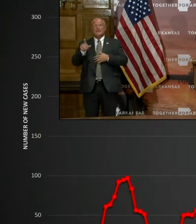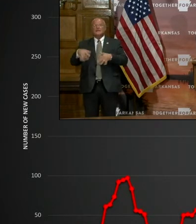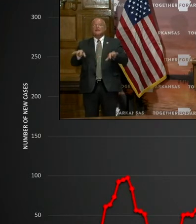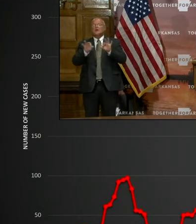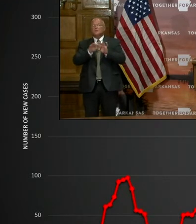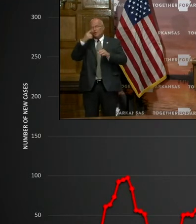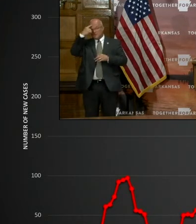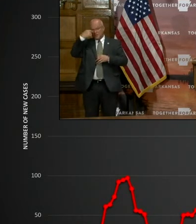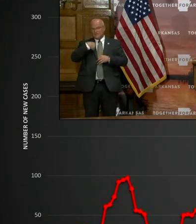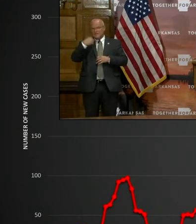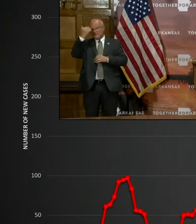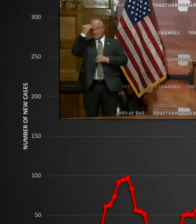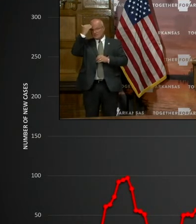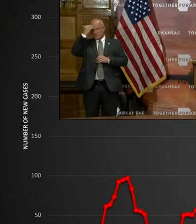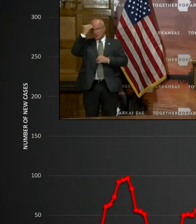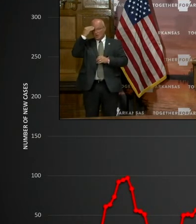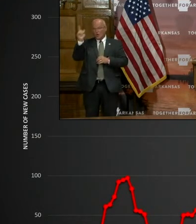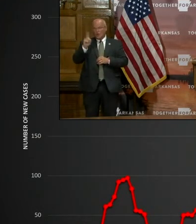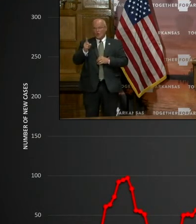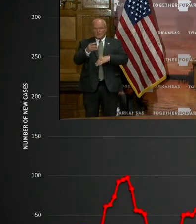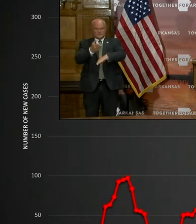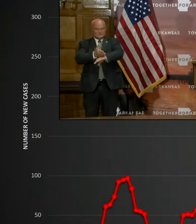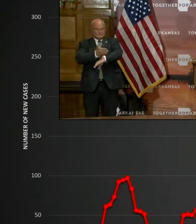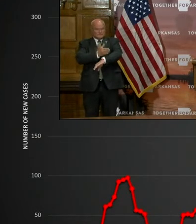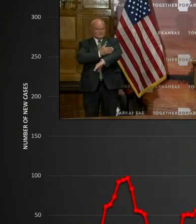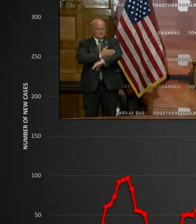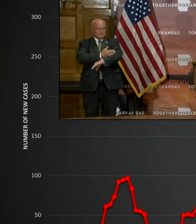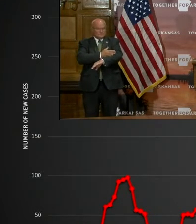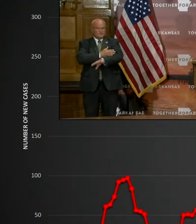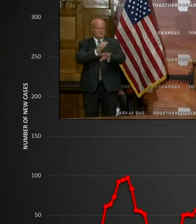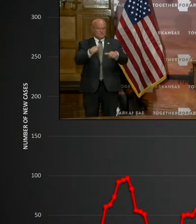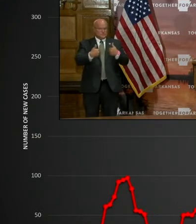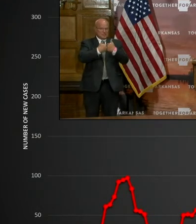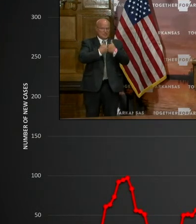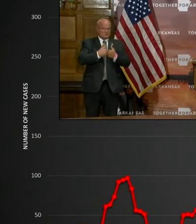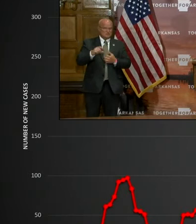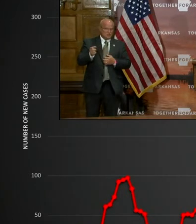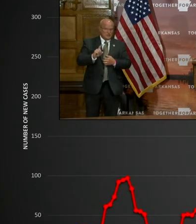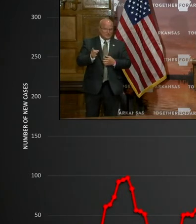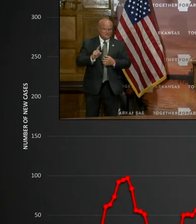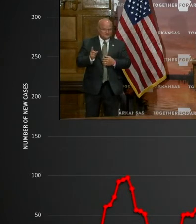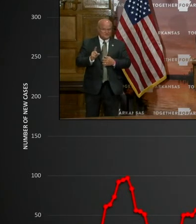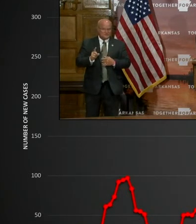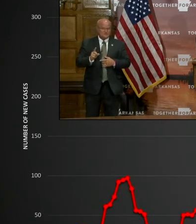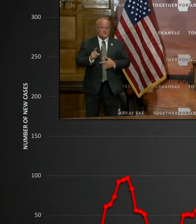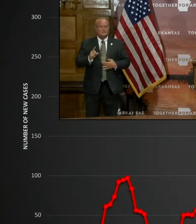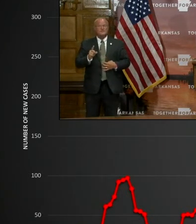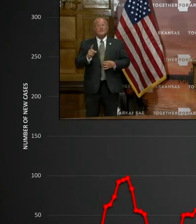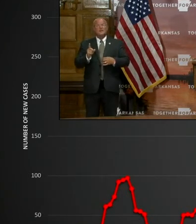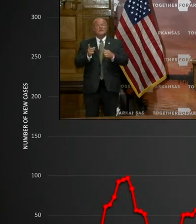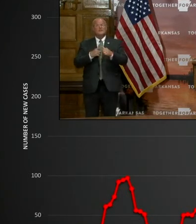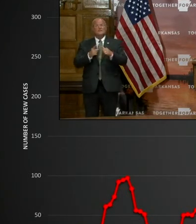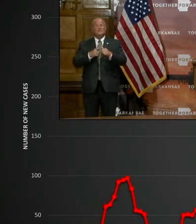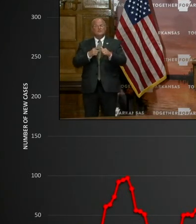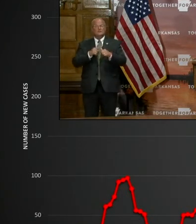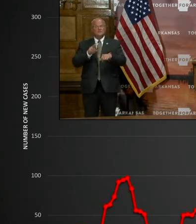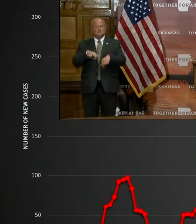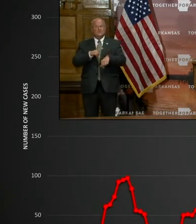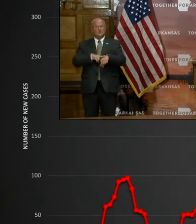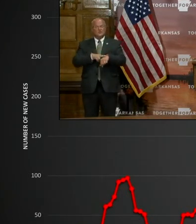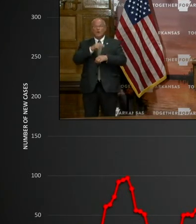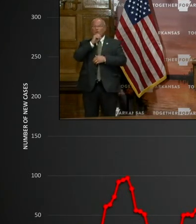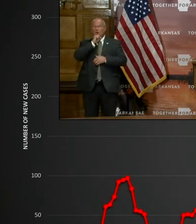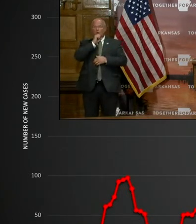for me to know where we're making progress, where we have challenges. And the first, of course,